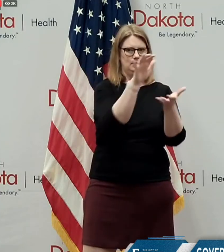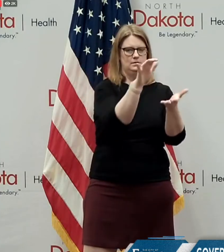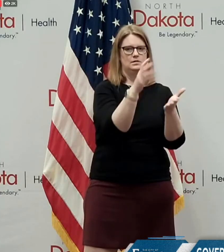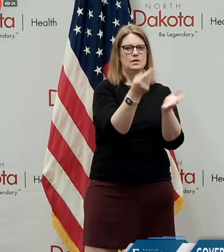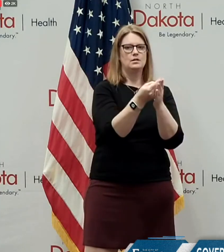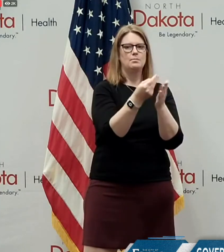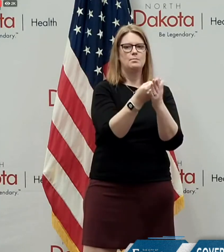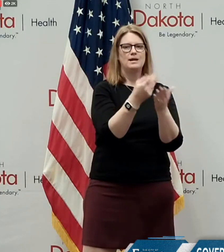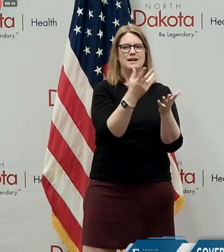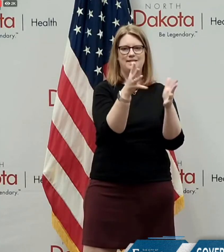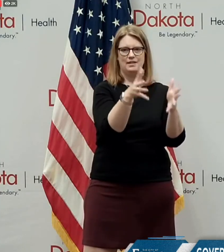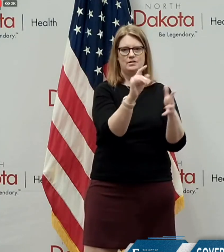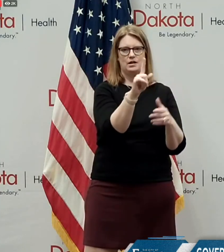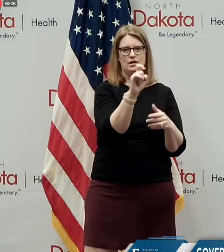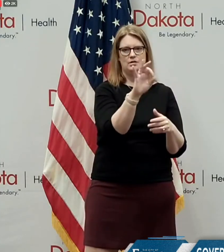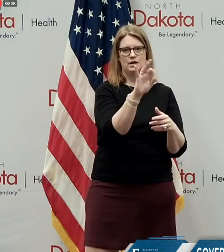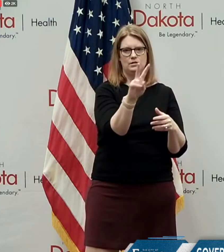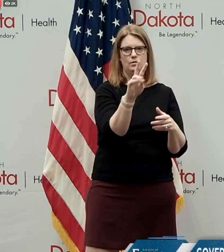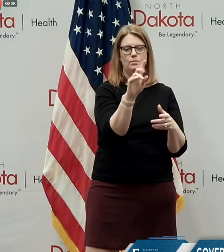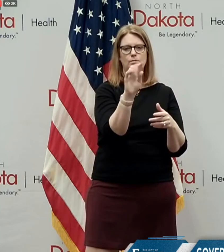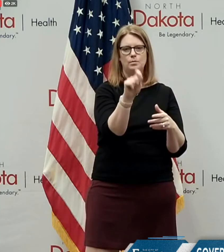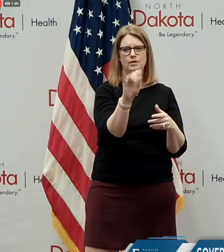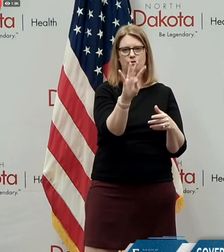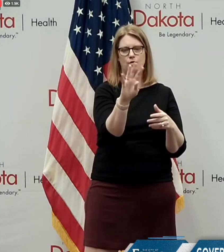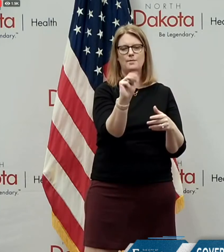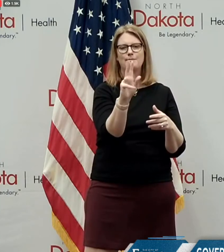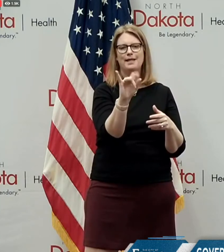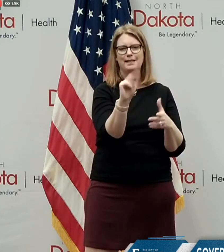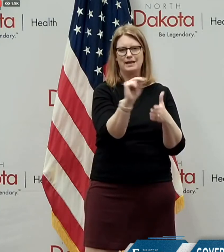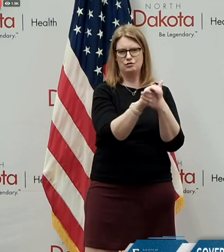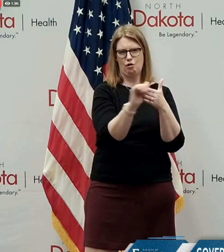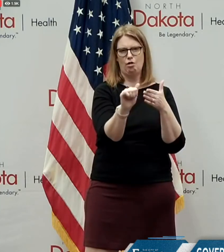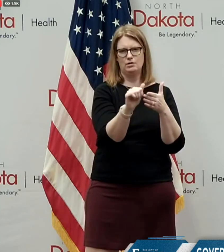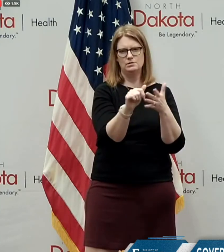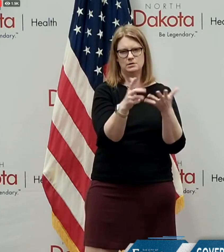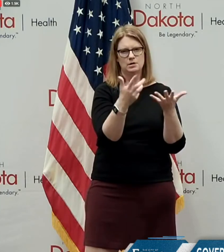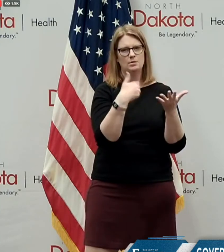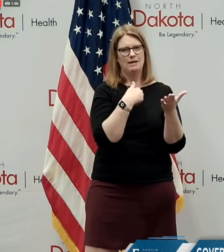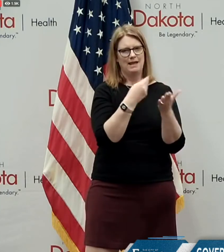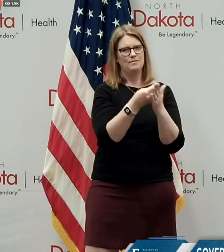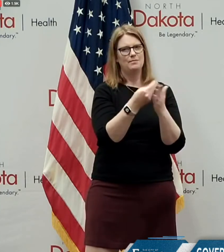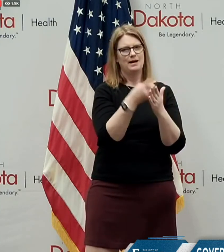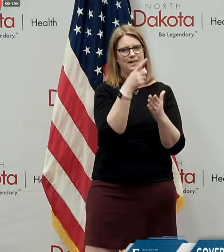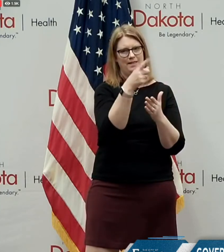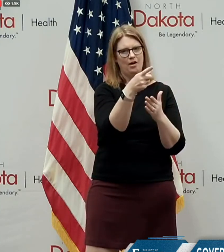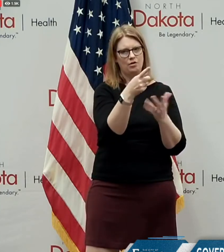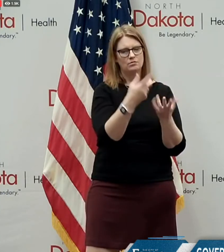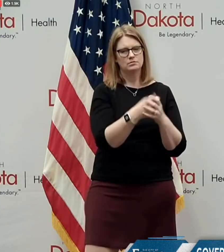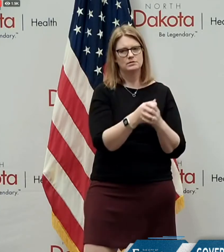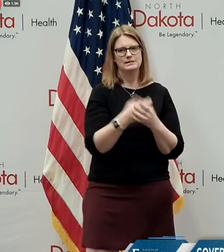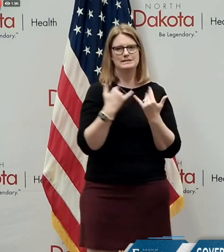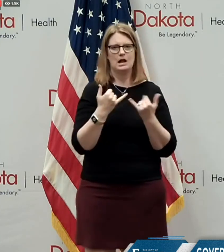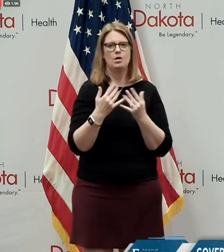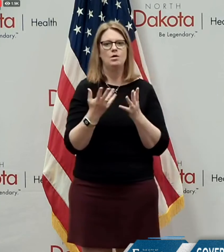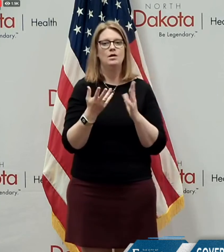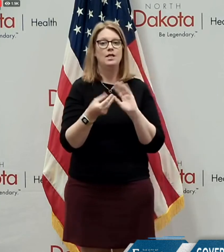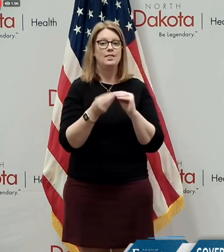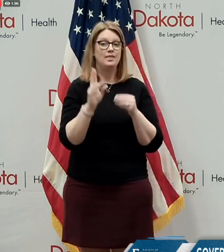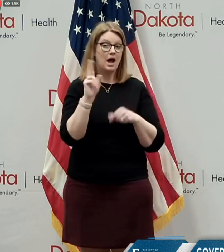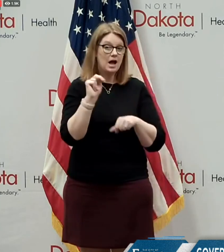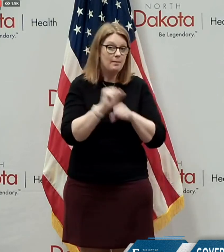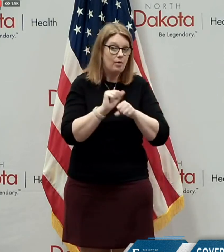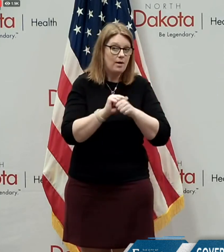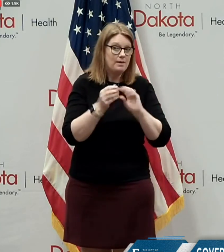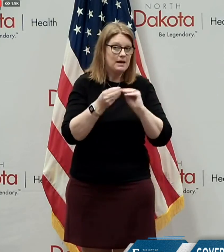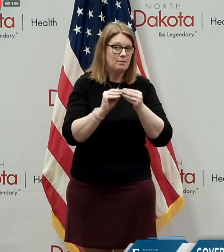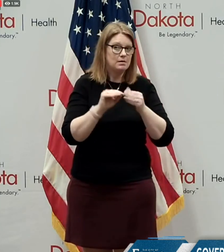is at $192.4 million. So we got a nice balance in the trust fund as the numbers continue to decline.